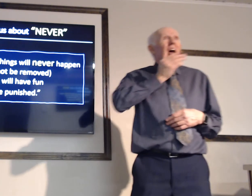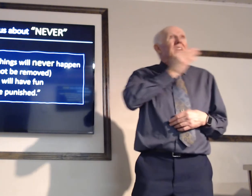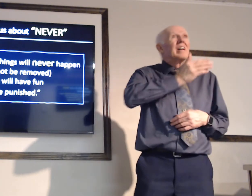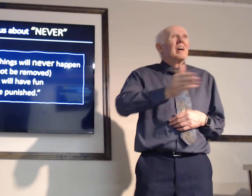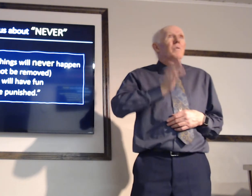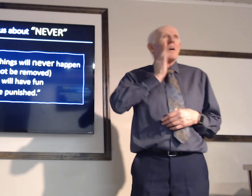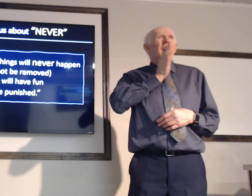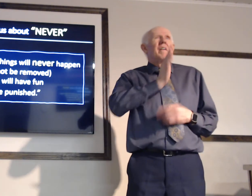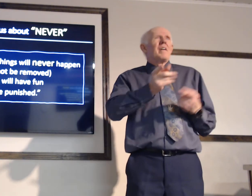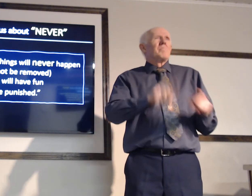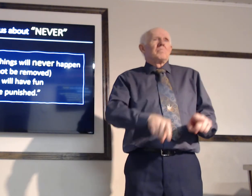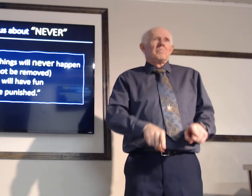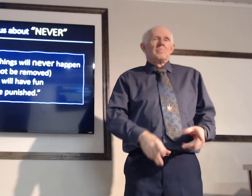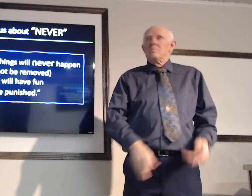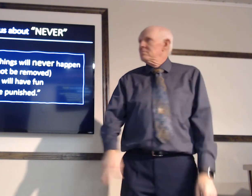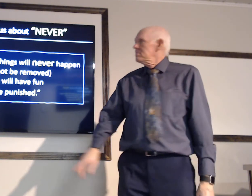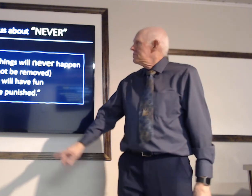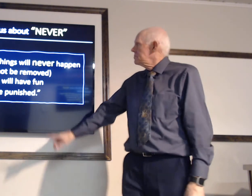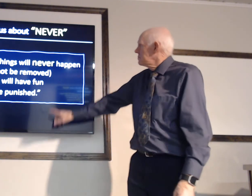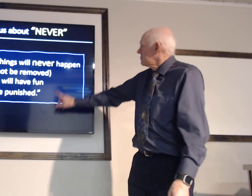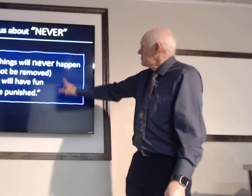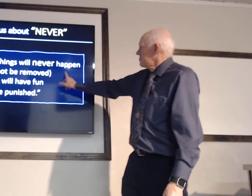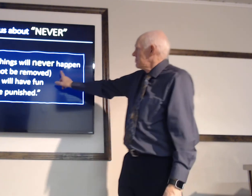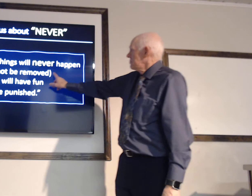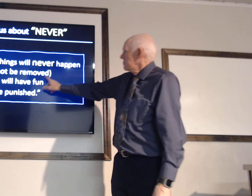those people think bad things